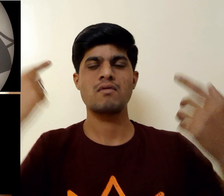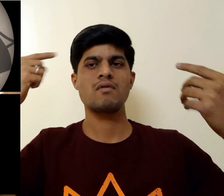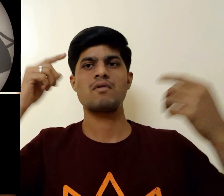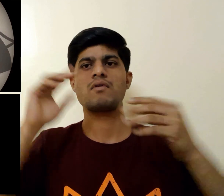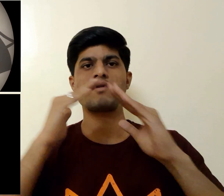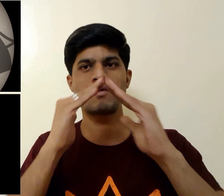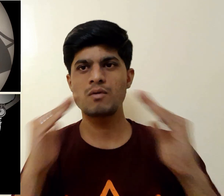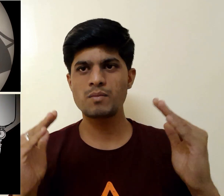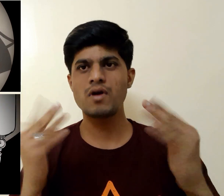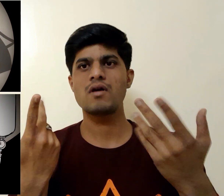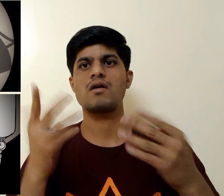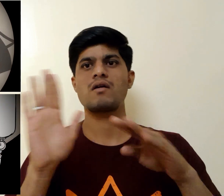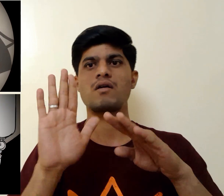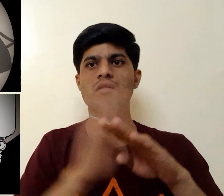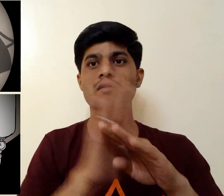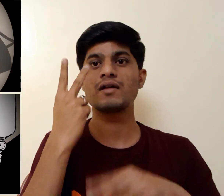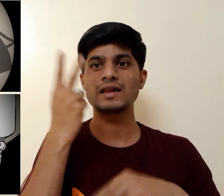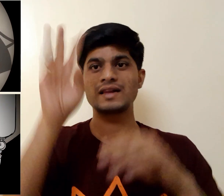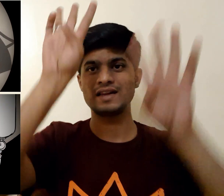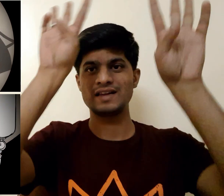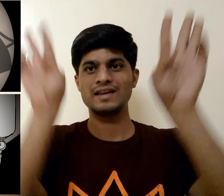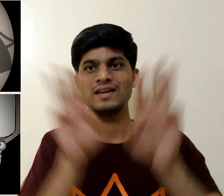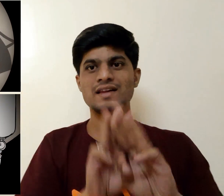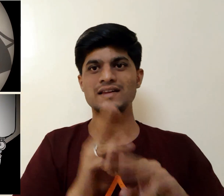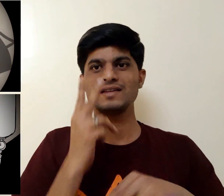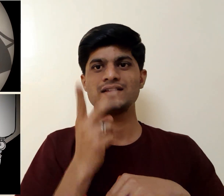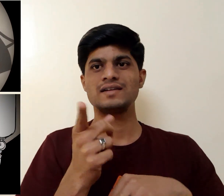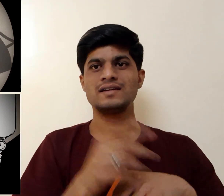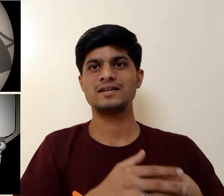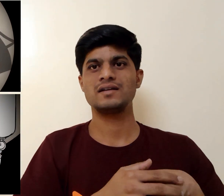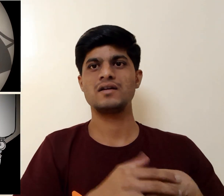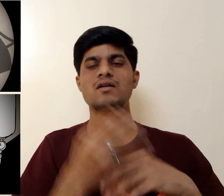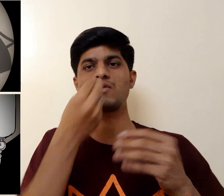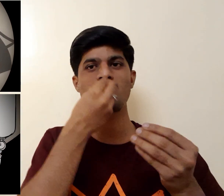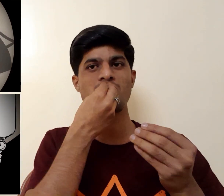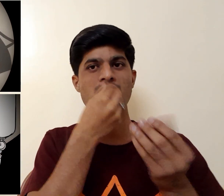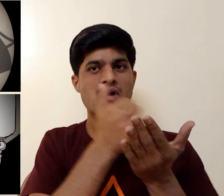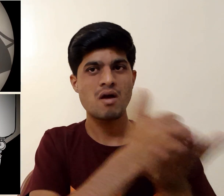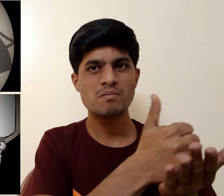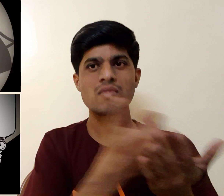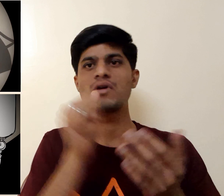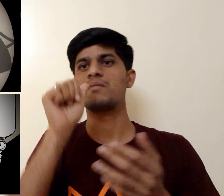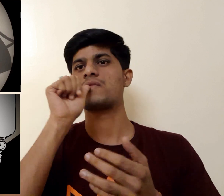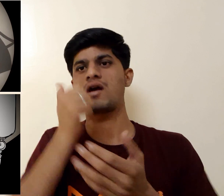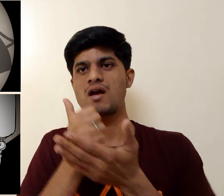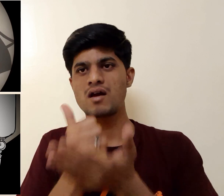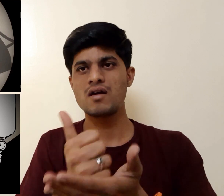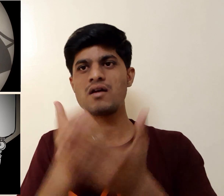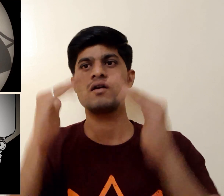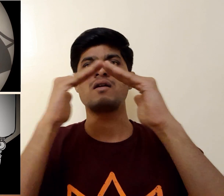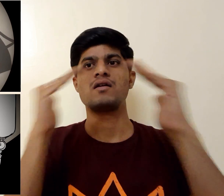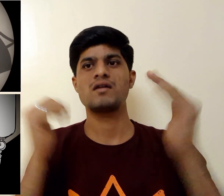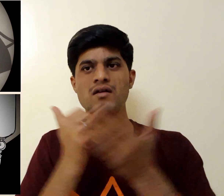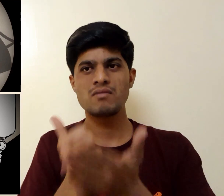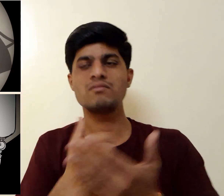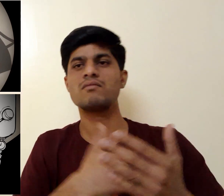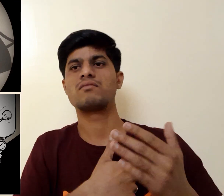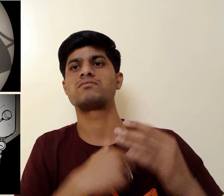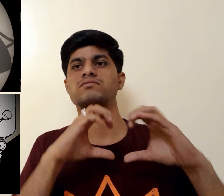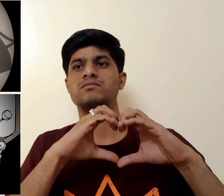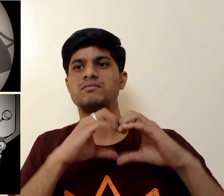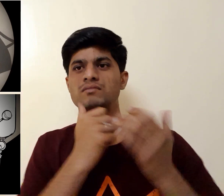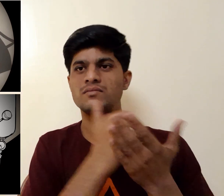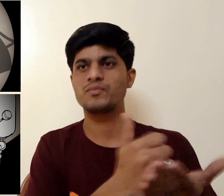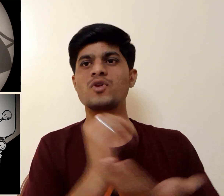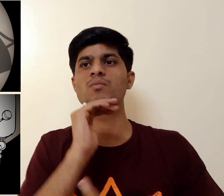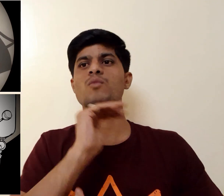instincts. So when you do essential things to stay alive, like eat, drink, find shelter, have sex, or care for